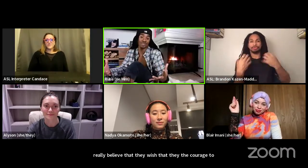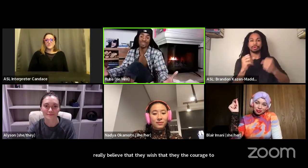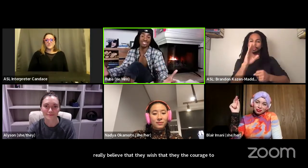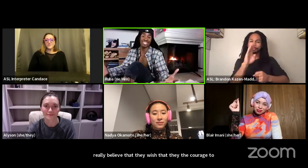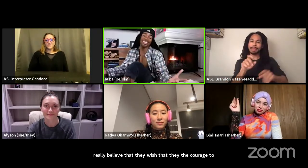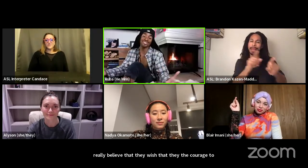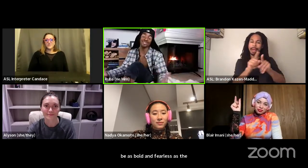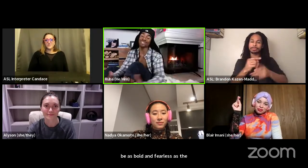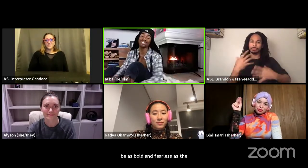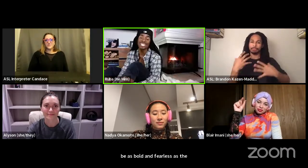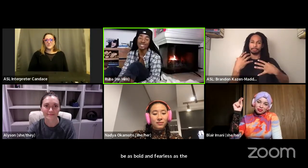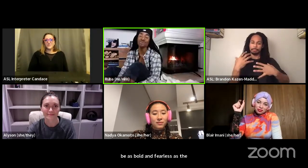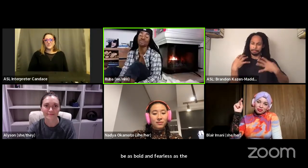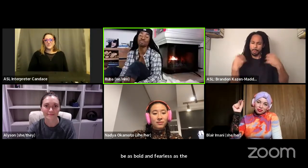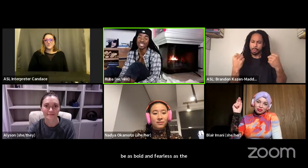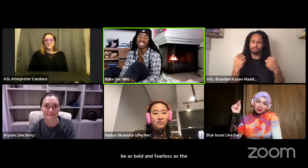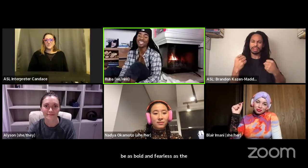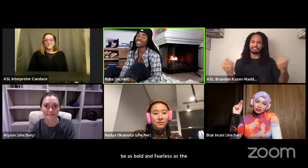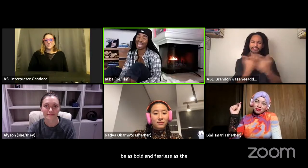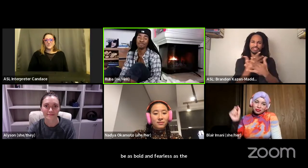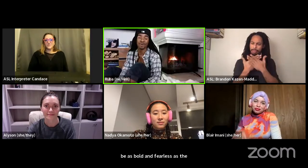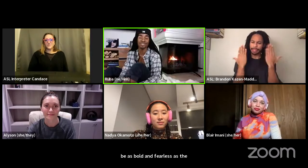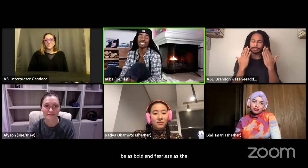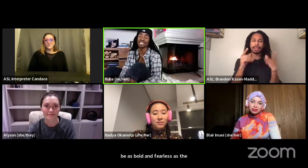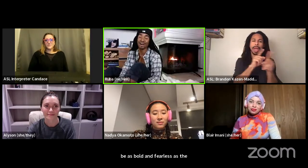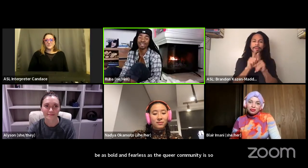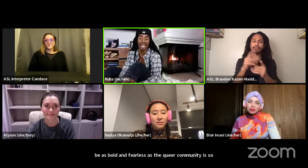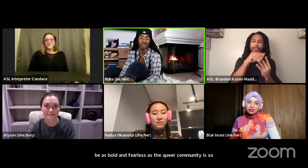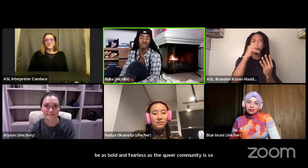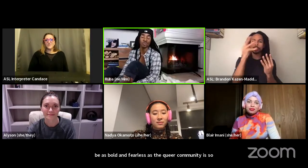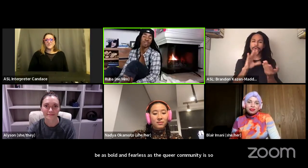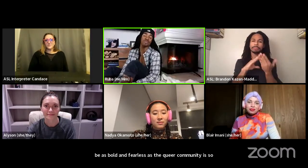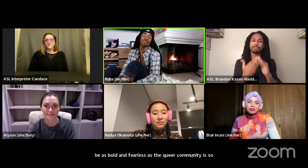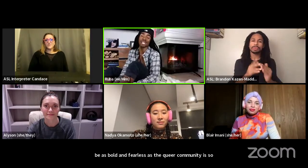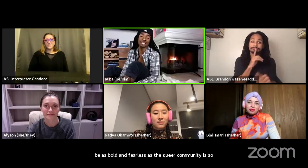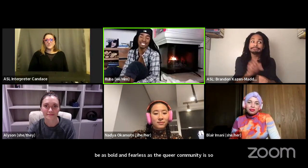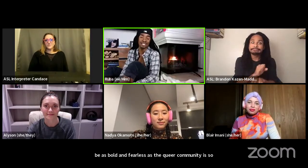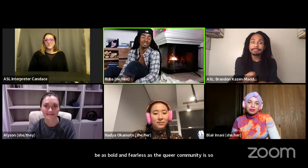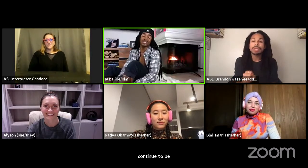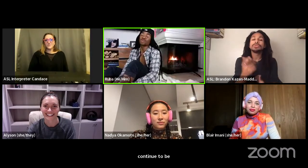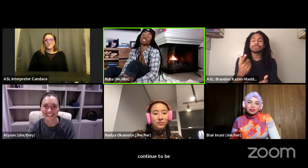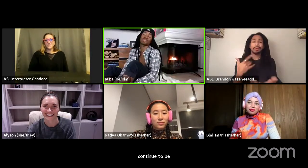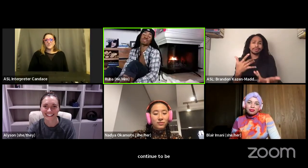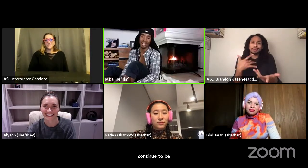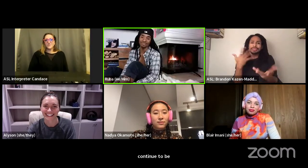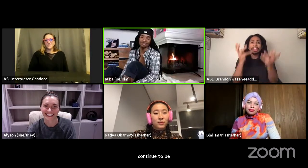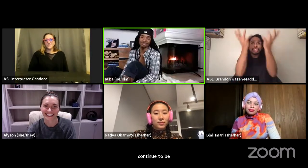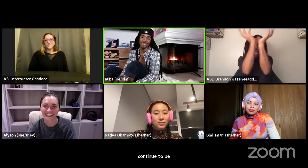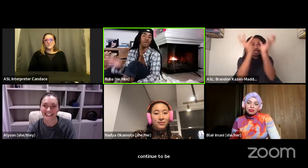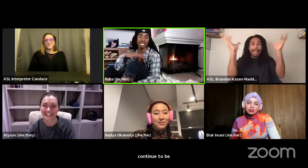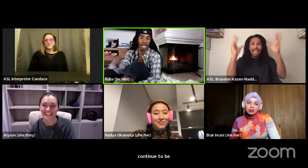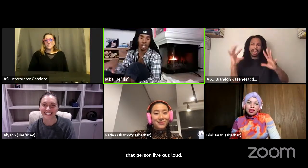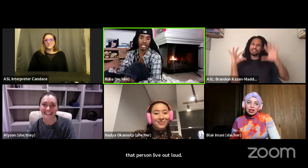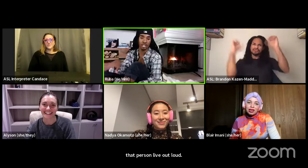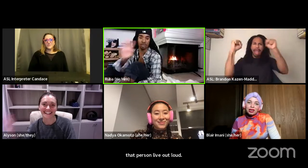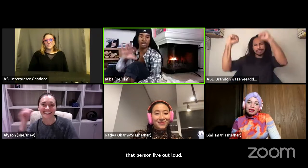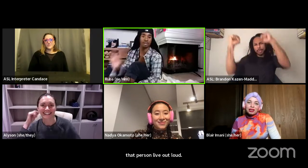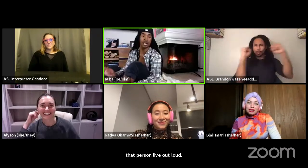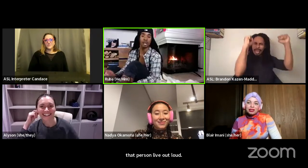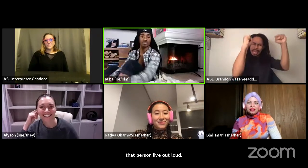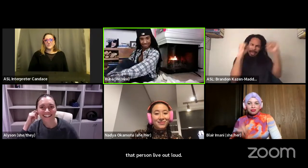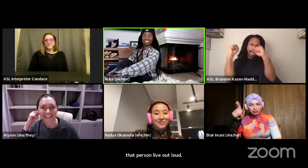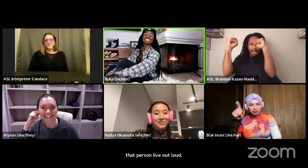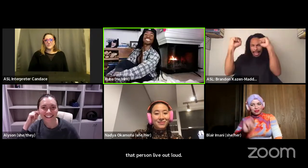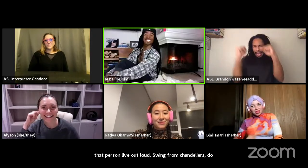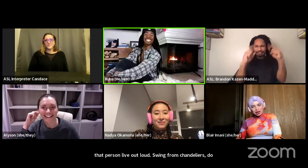the queer community is. So continue to be that person, live out loud, swing from chandeliers, do what you want, as long as it's not hurting you or